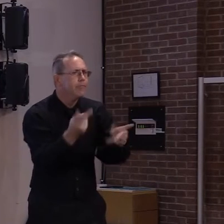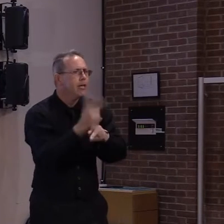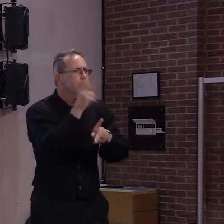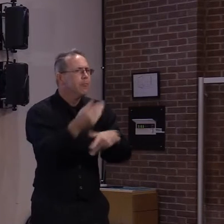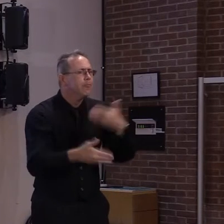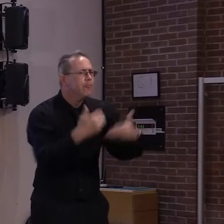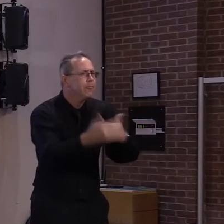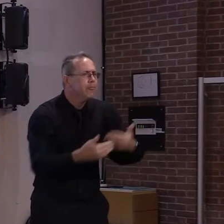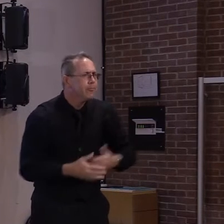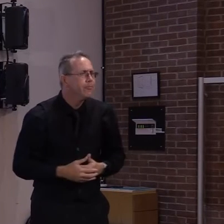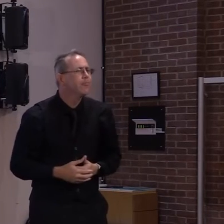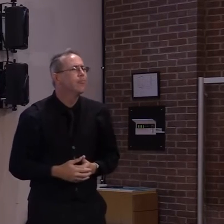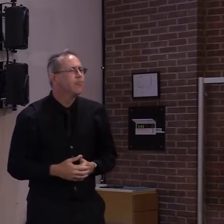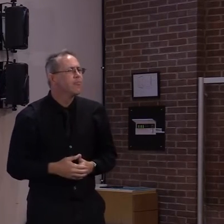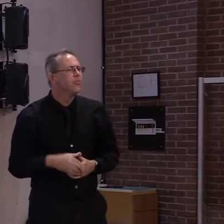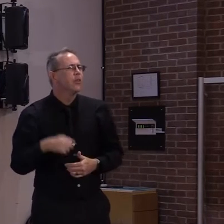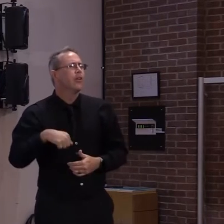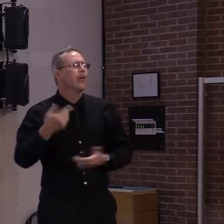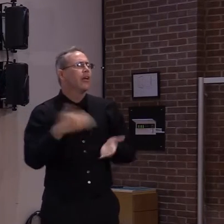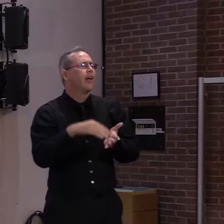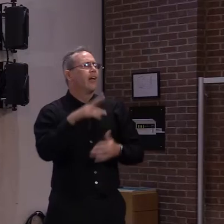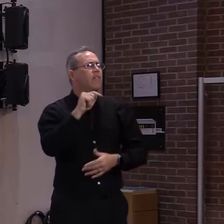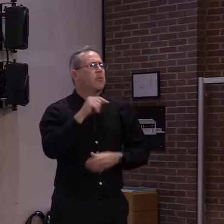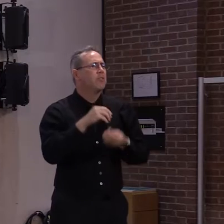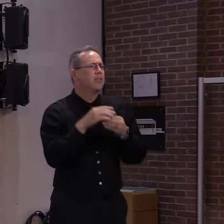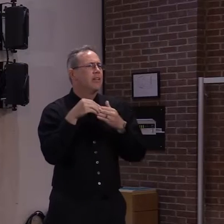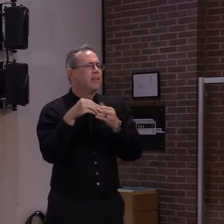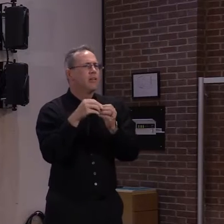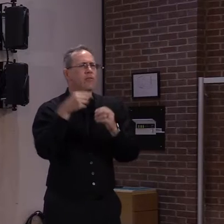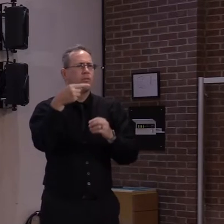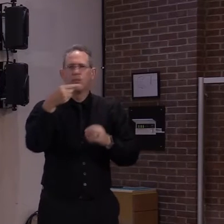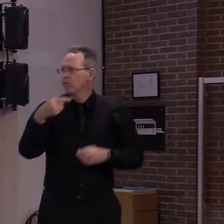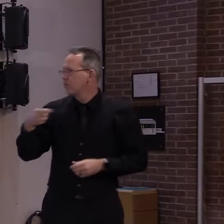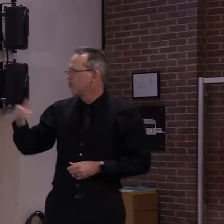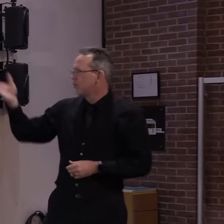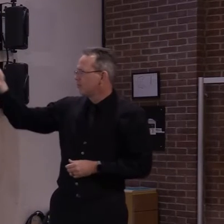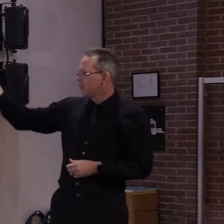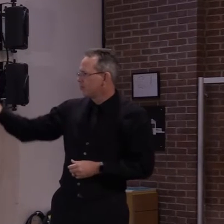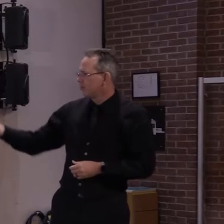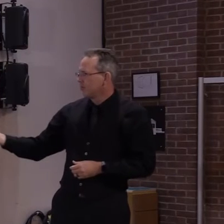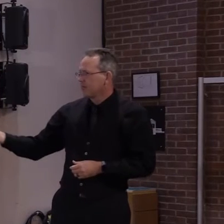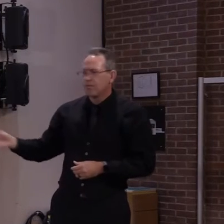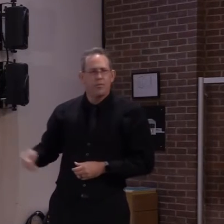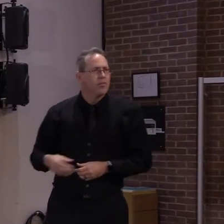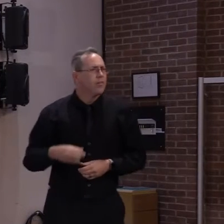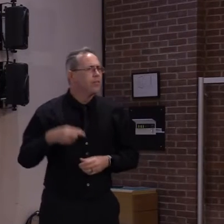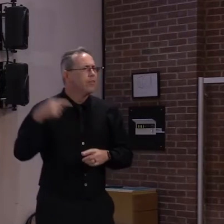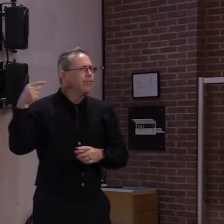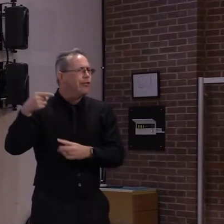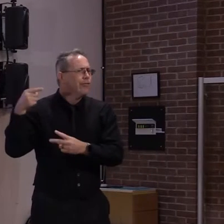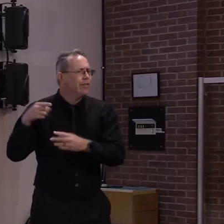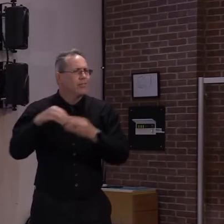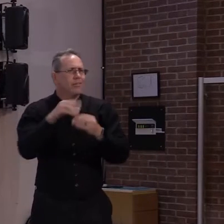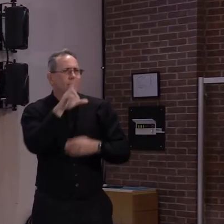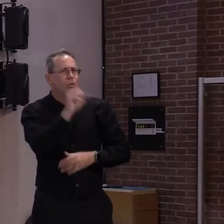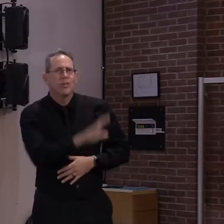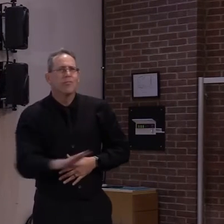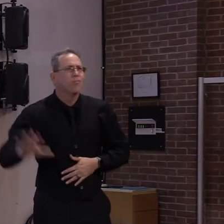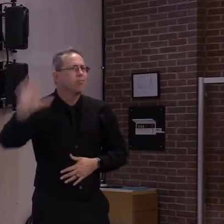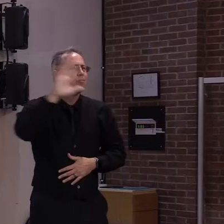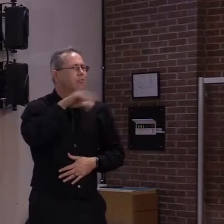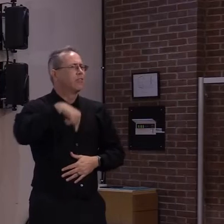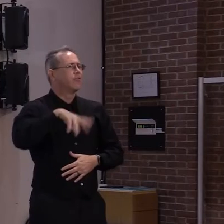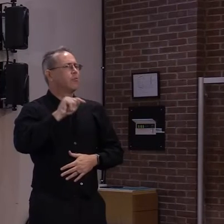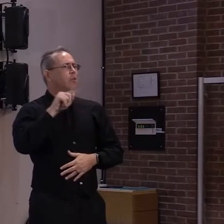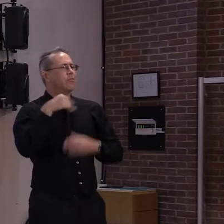be a national leader across the board on vaccinations. And just a note on another milestone that Vermont hit this weekend, Vermont